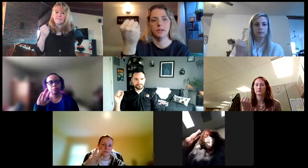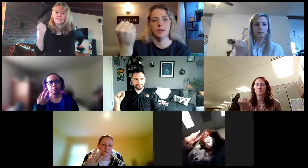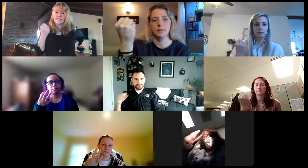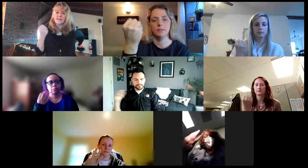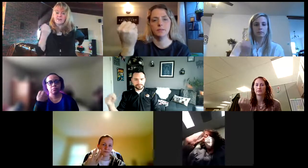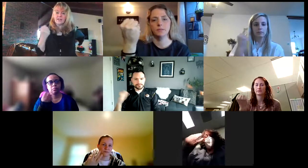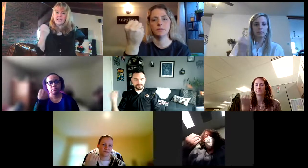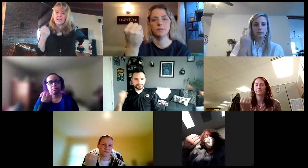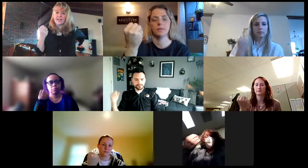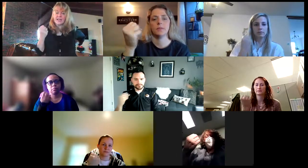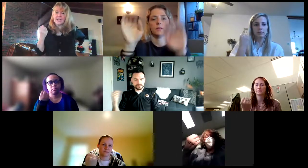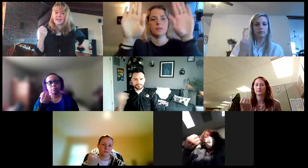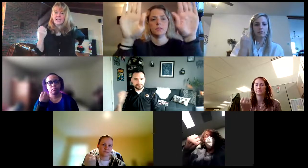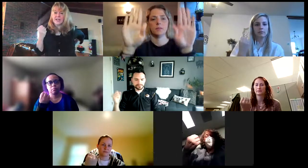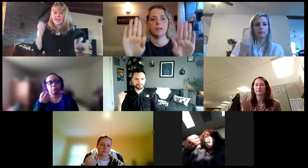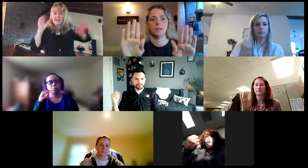Saturday,